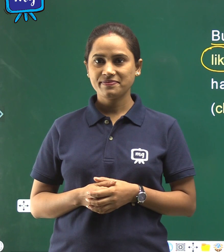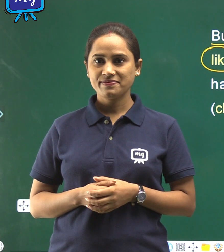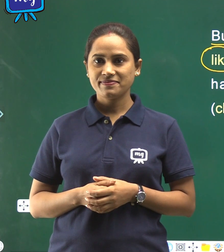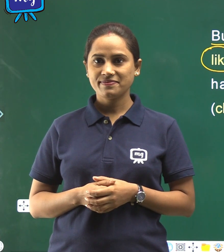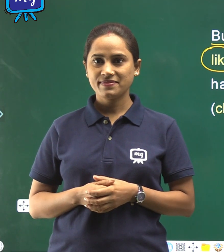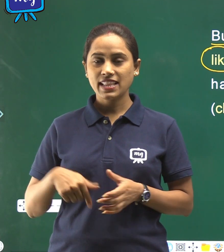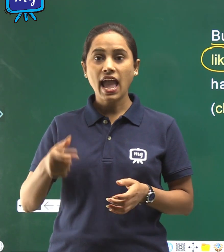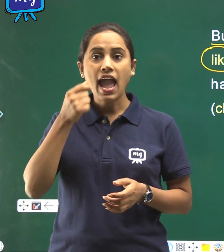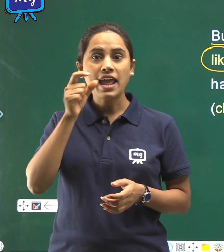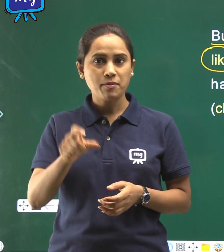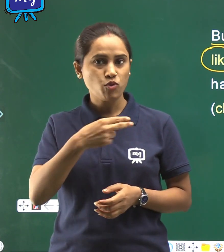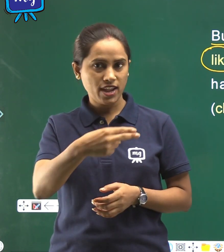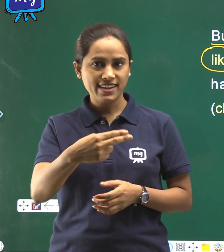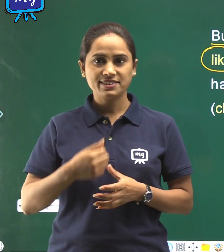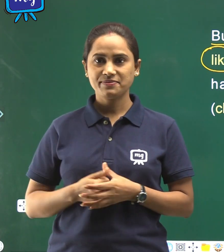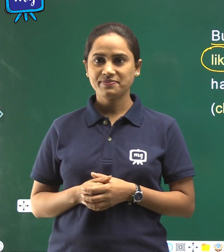and Mukesh